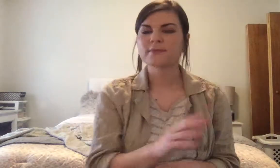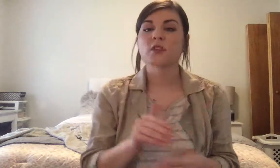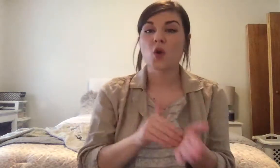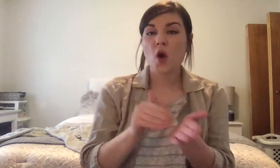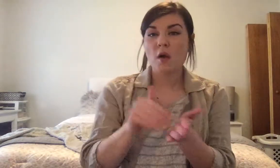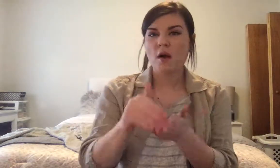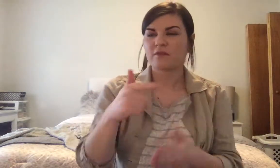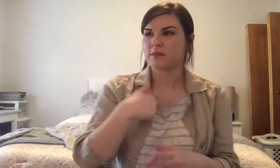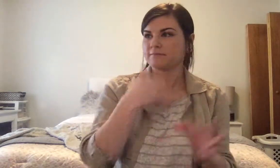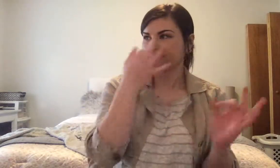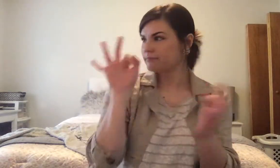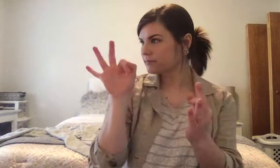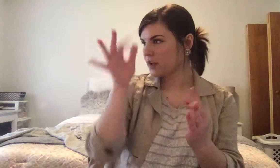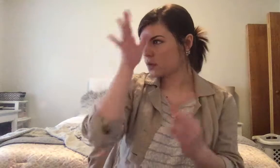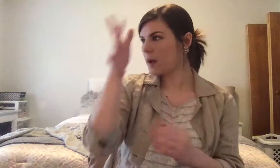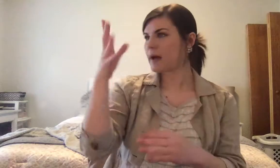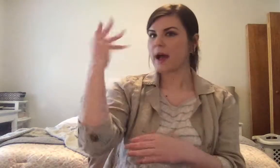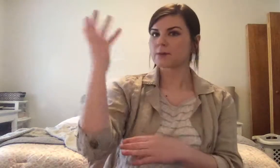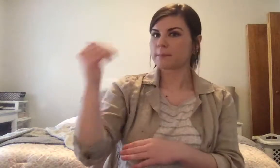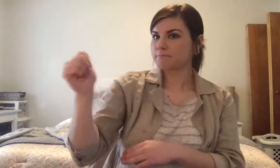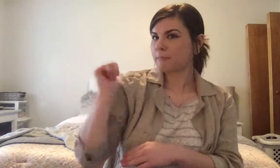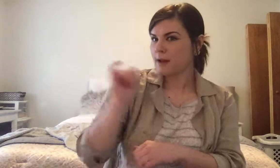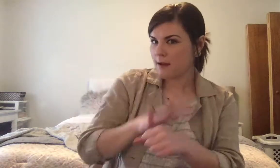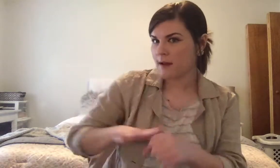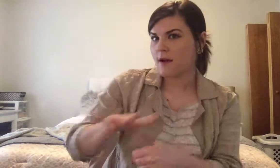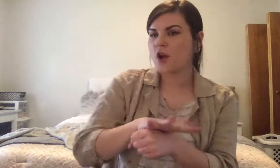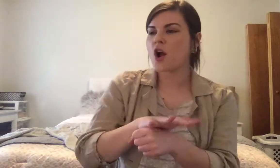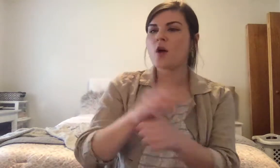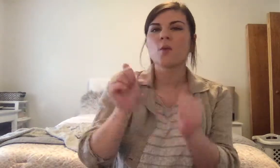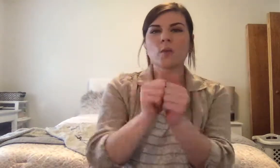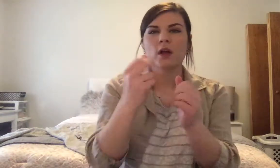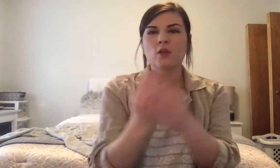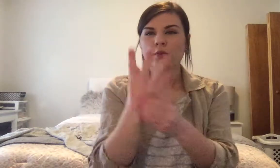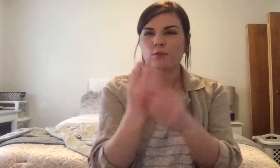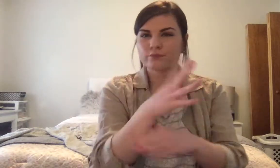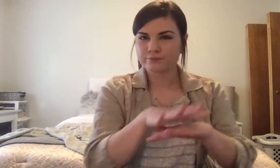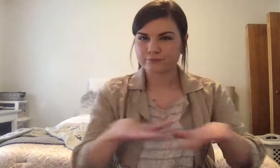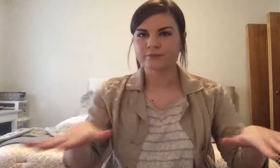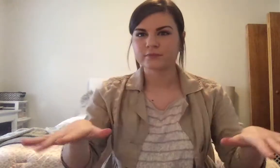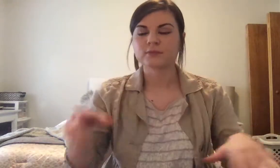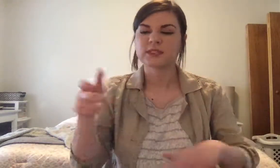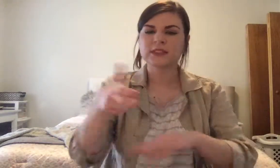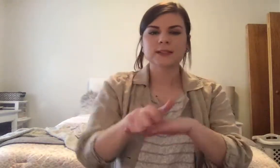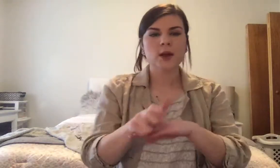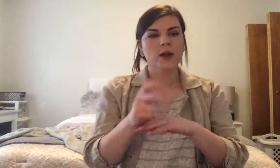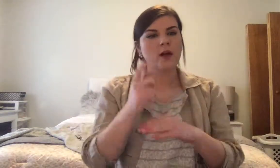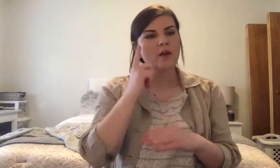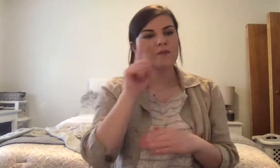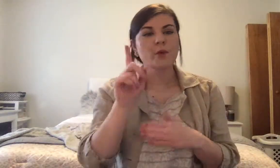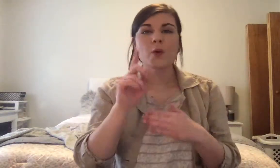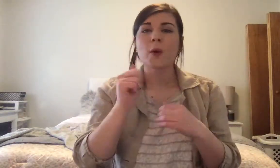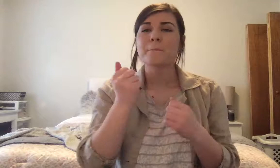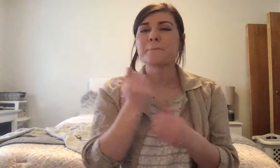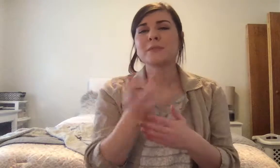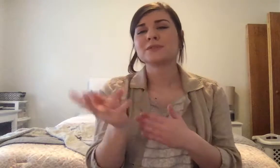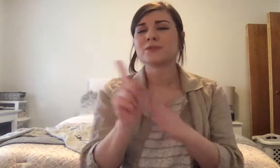backyard, and he had this really amazing, intricate garden, and he would sit out there for hours waiting for bees to fly down onto